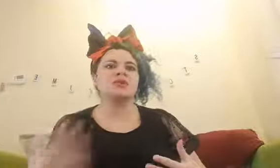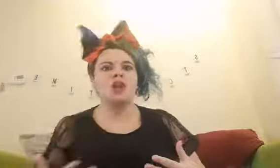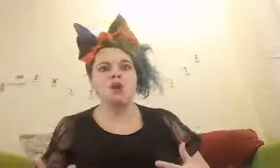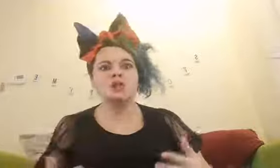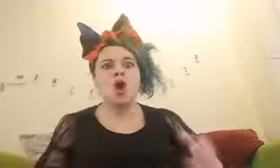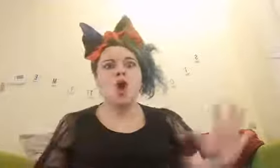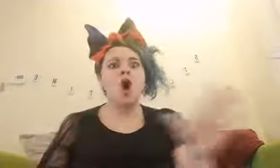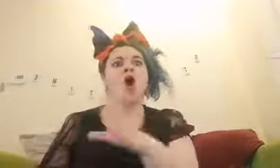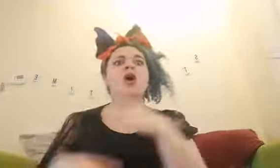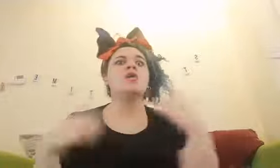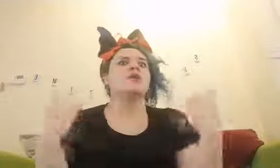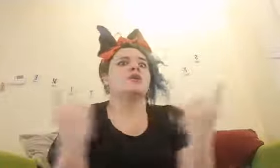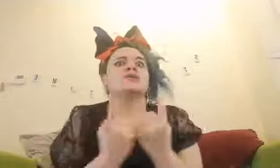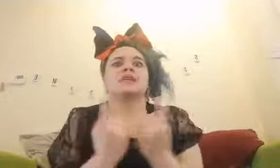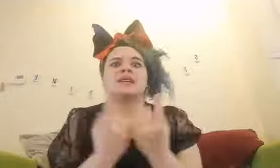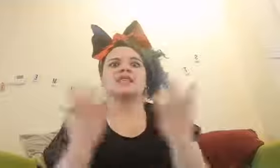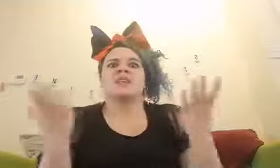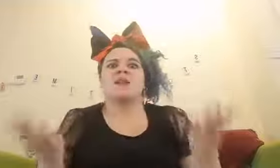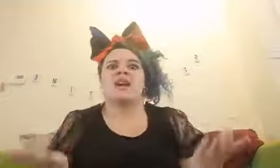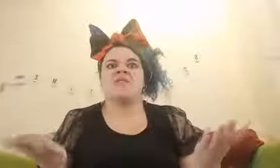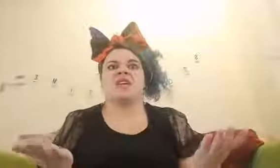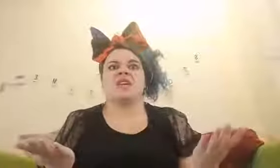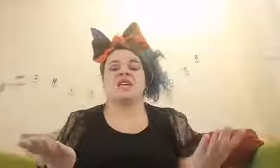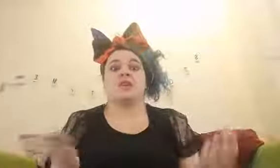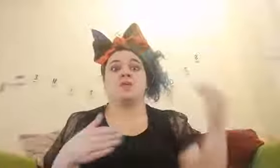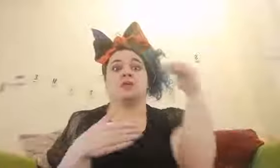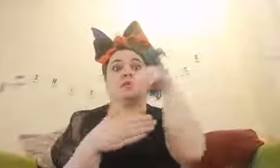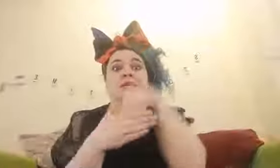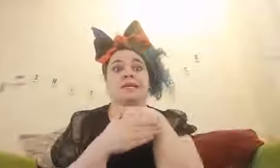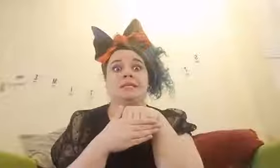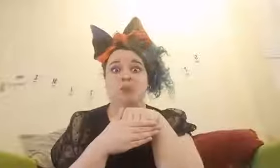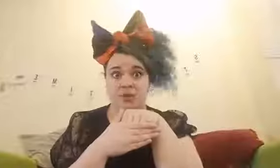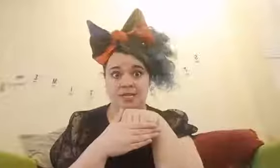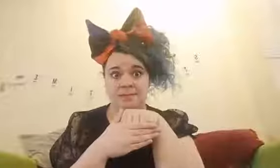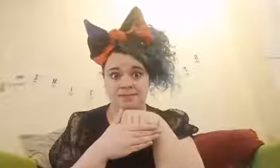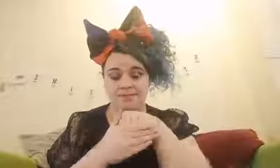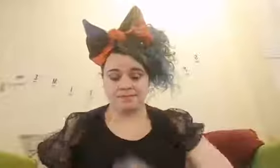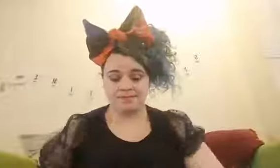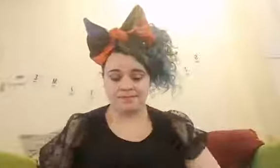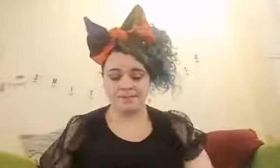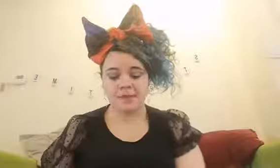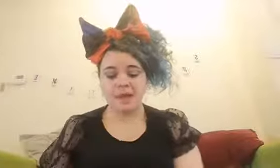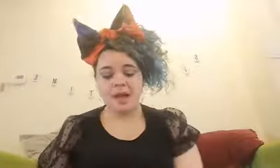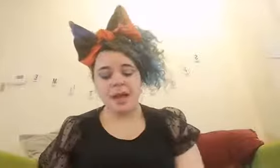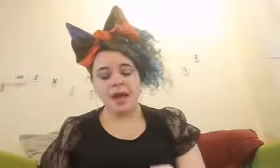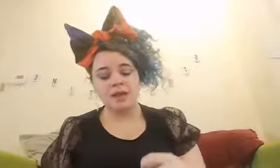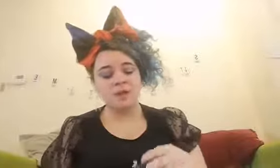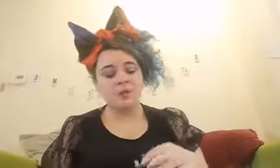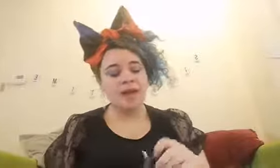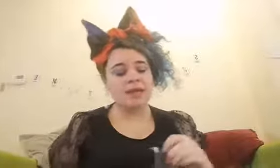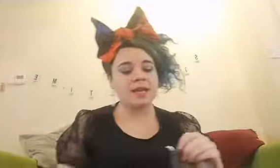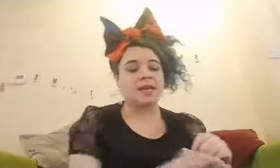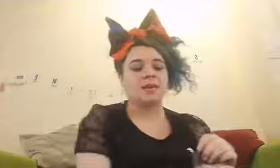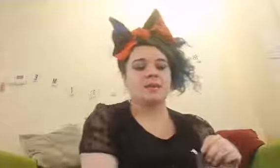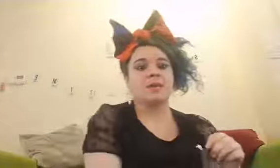logs, all of those things that were heavy, he put in his pocket. And when he put them